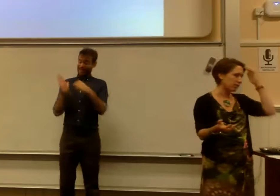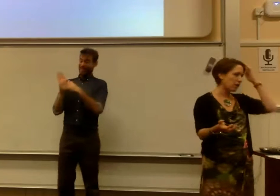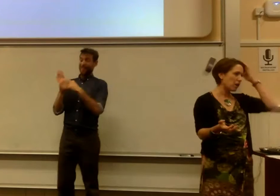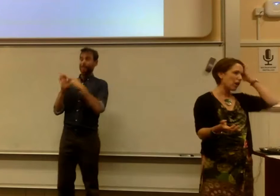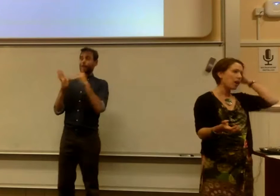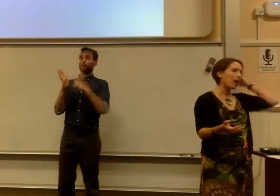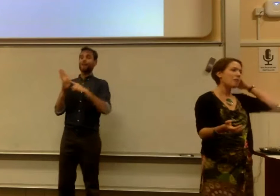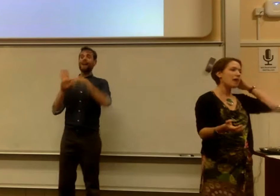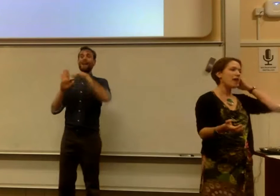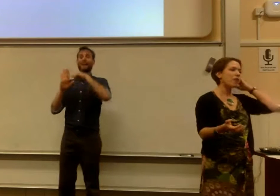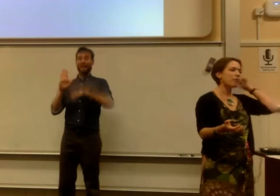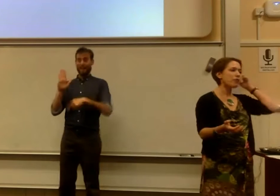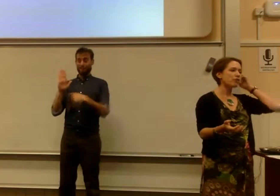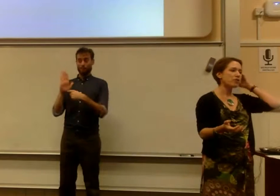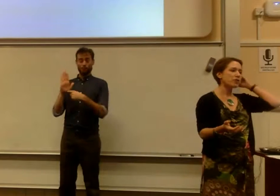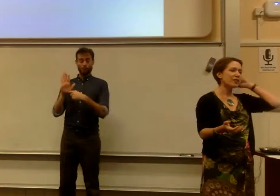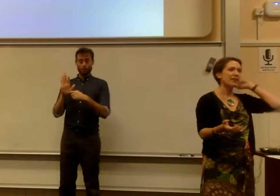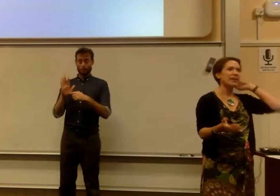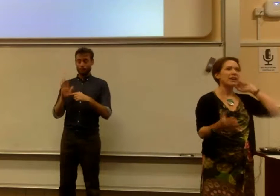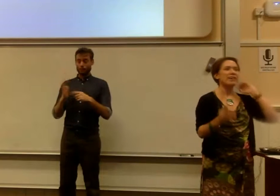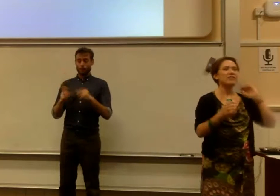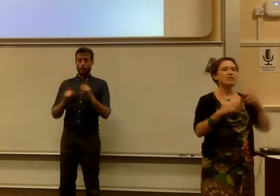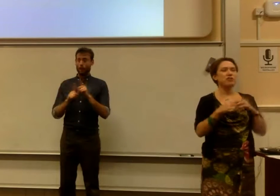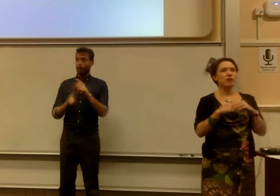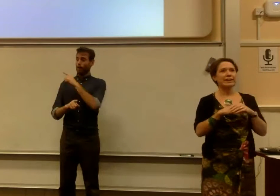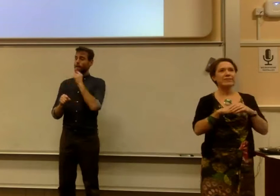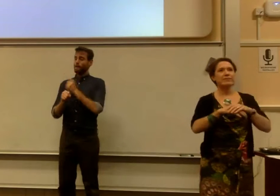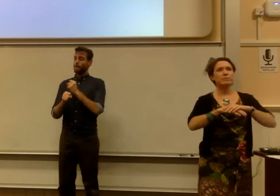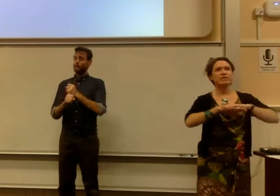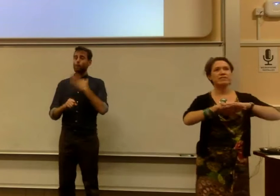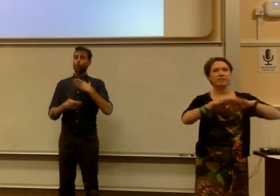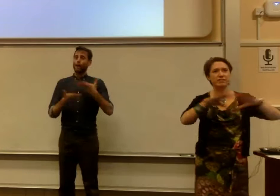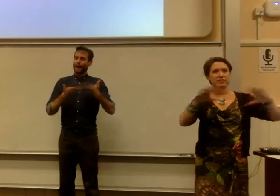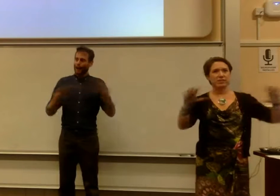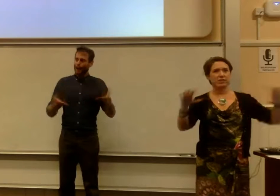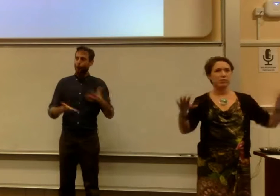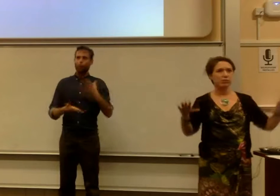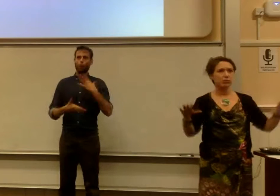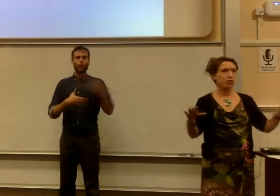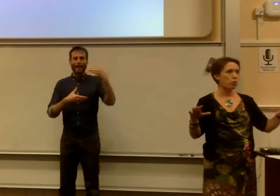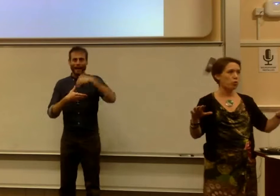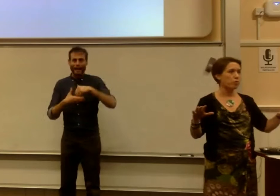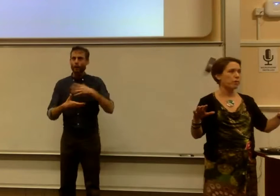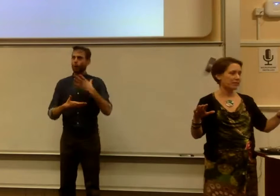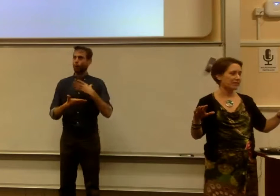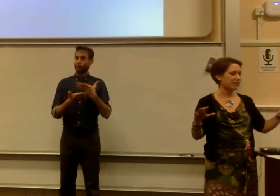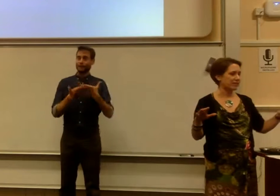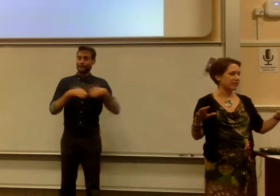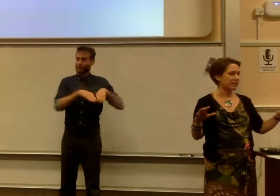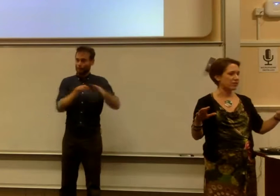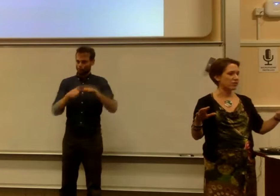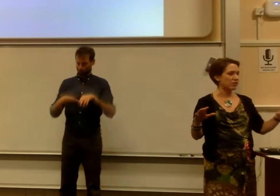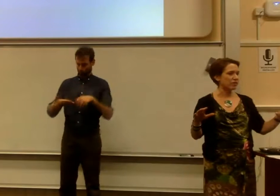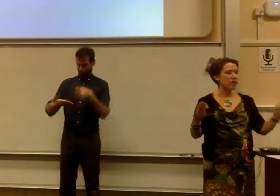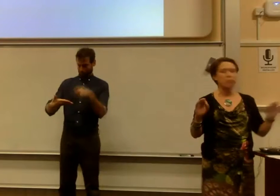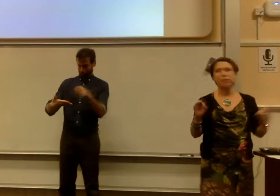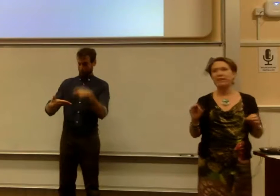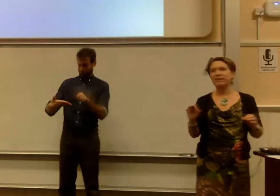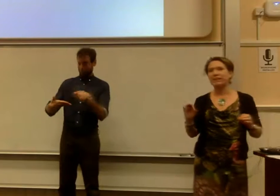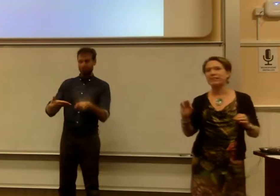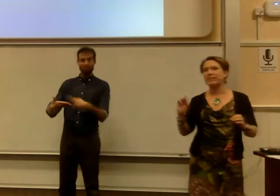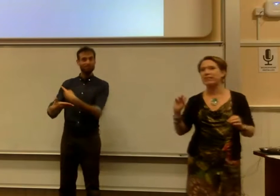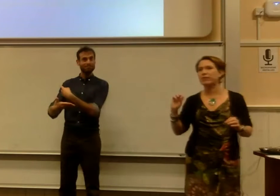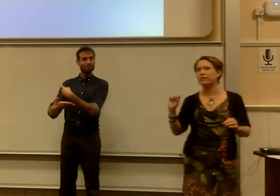achieve. Our approach, I think, is to try and gain some consistency across all the public sector in Scotland.